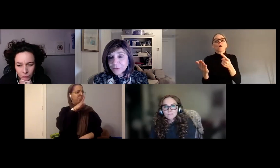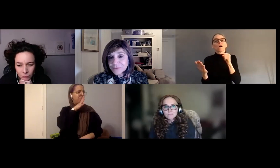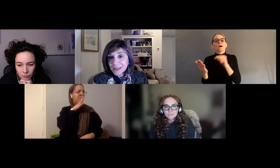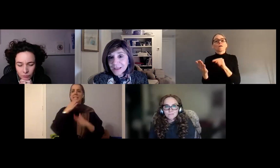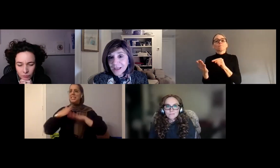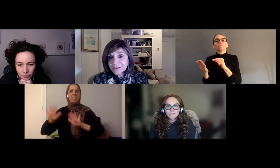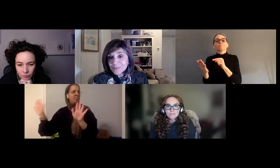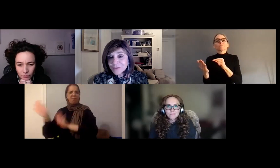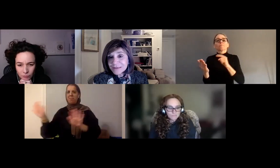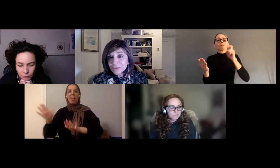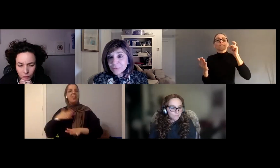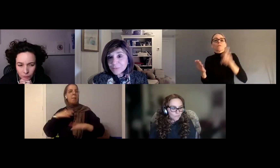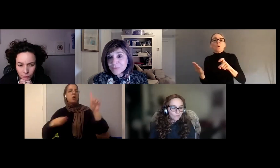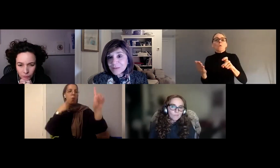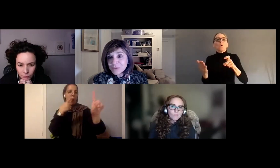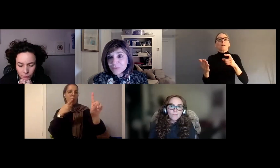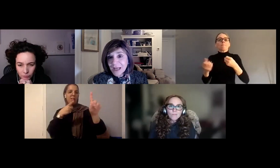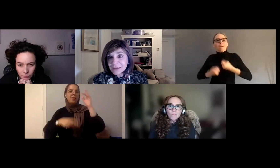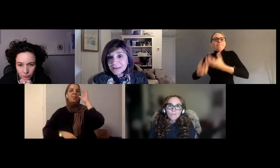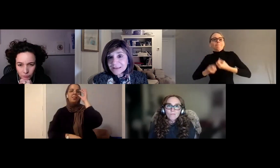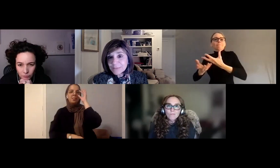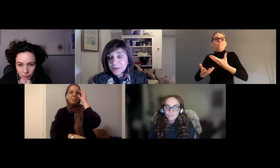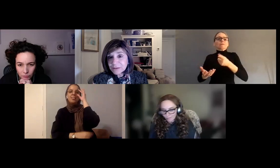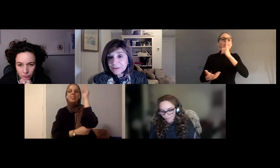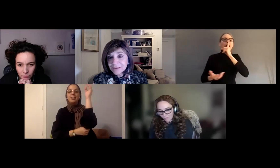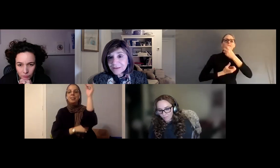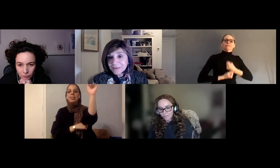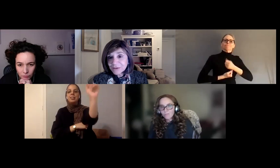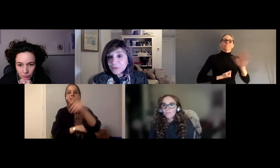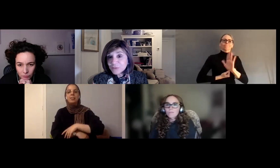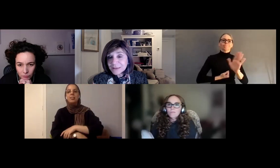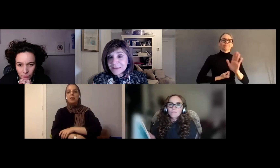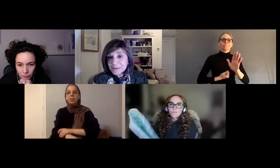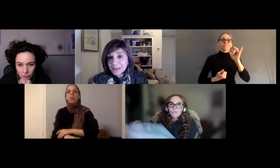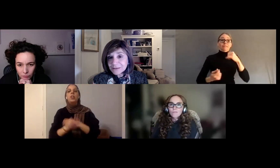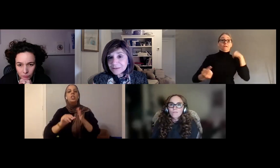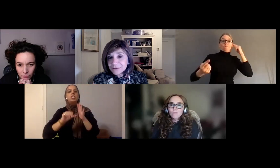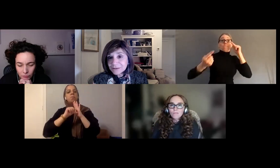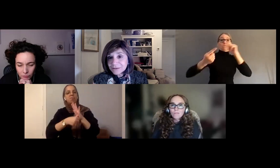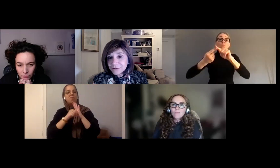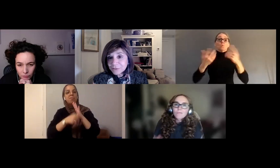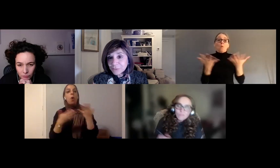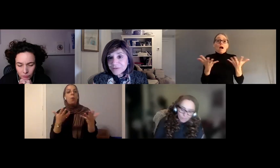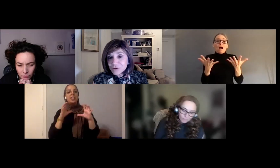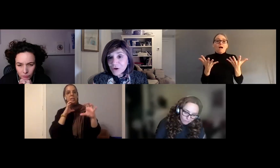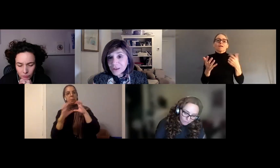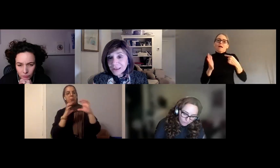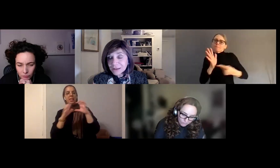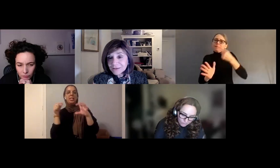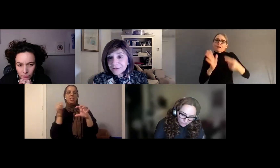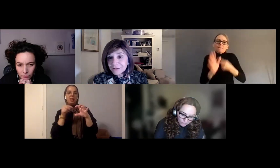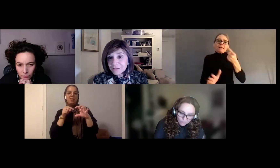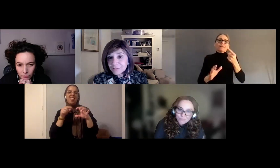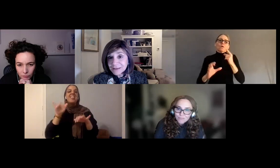I don't say, hey, this book is an argument for speech over silence, but that could have been its subtitle. Start